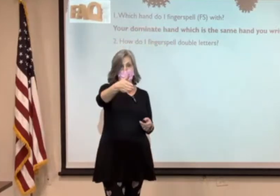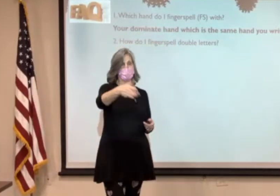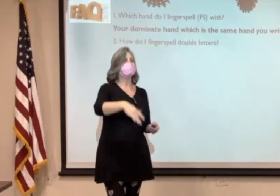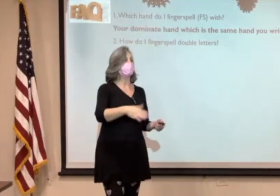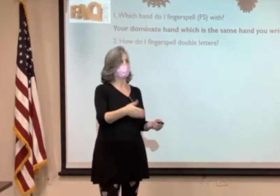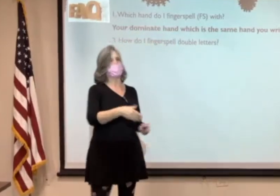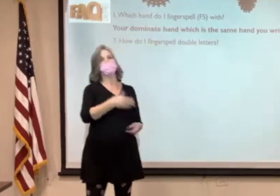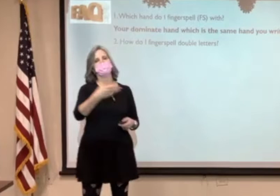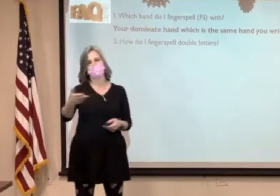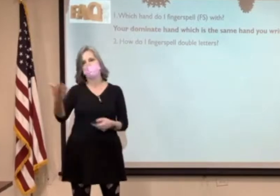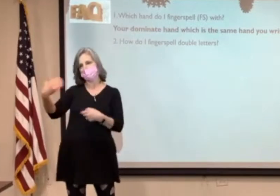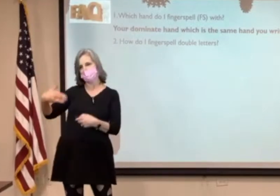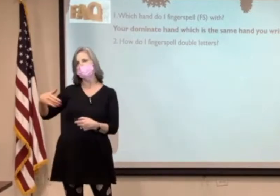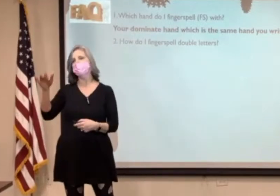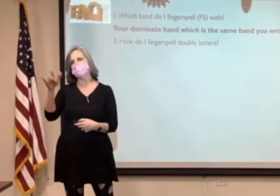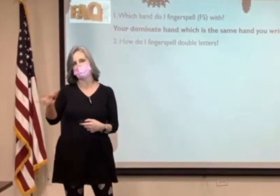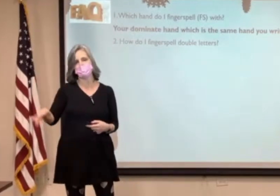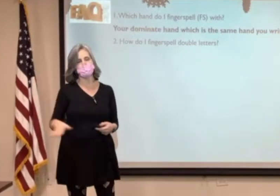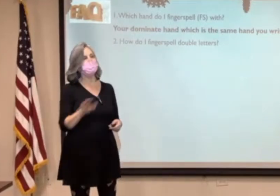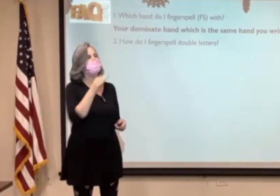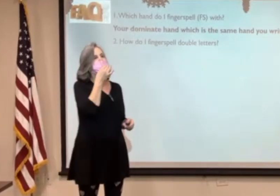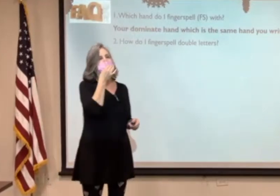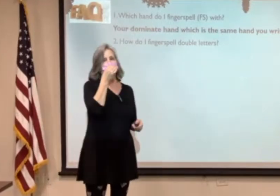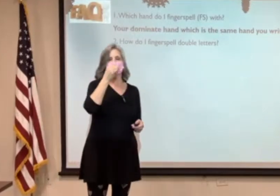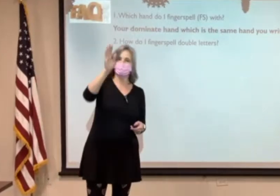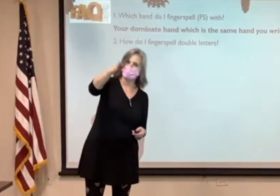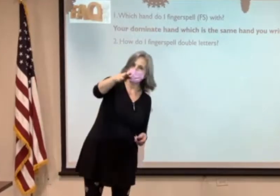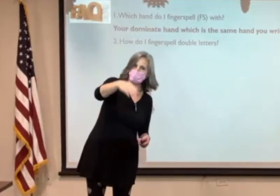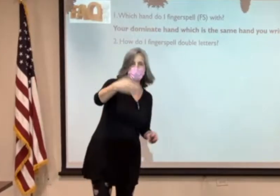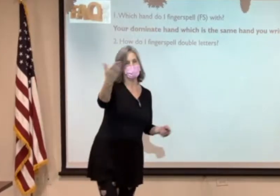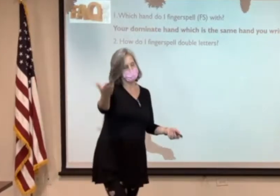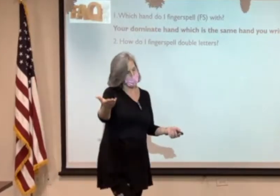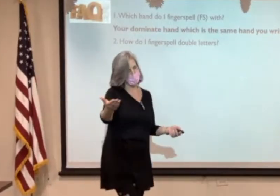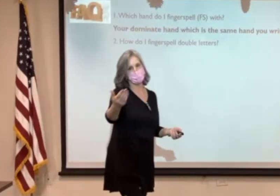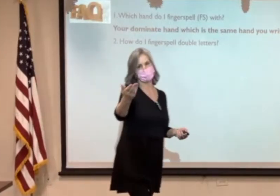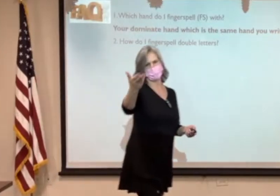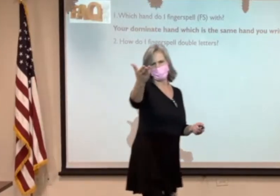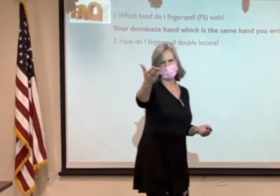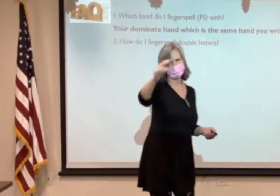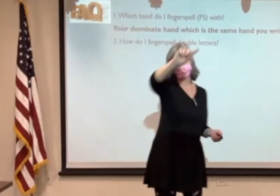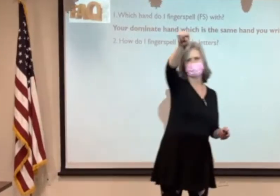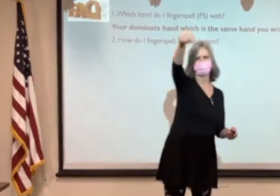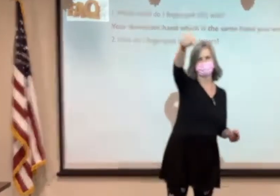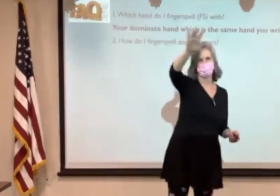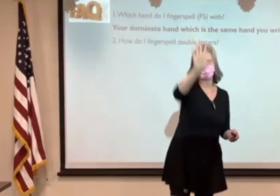are. Normally I'd start with asking your names and show you. But since I have people at home that I won't be able to see because they're on the other side of